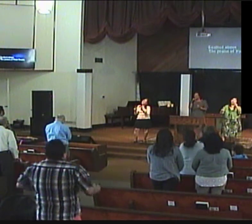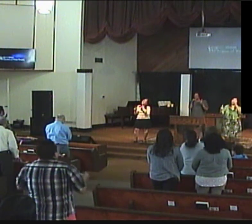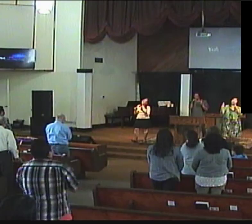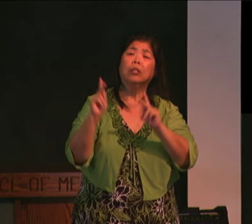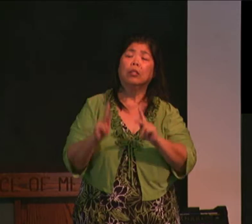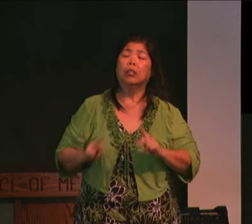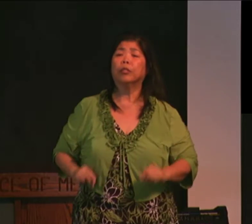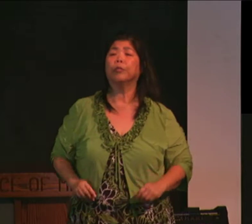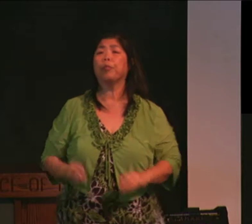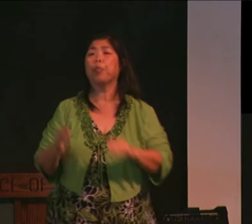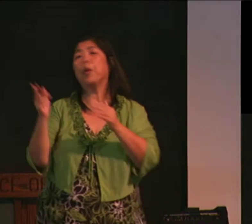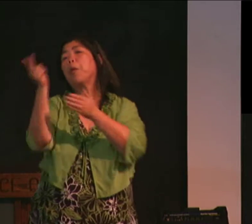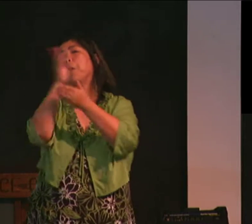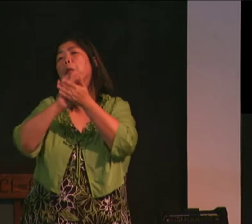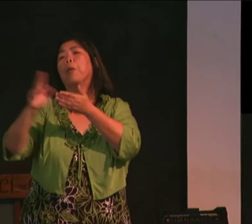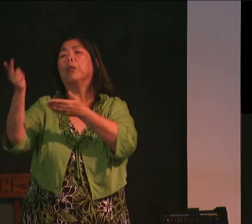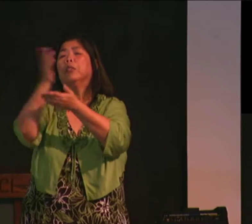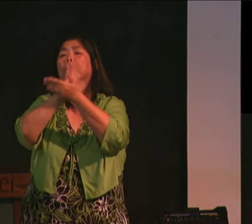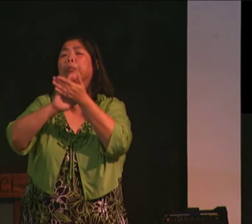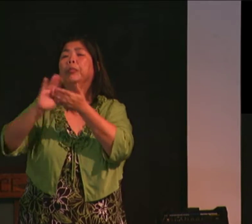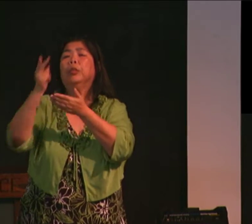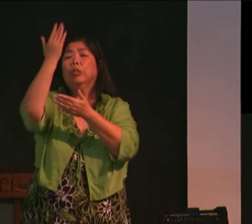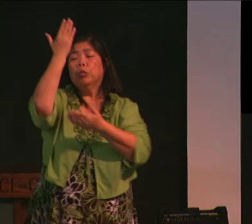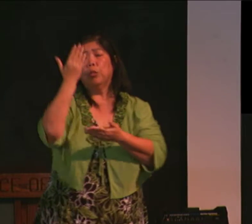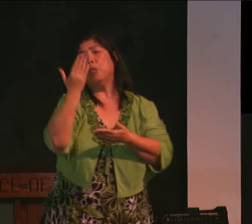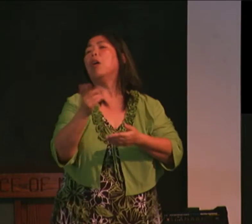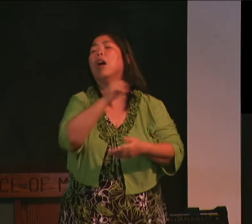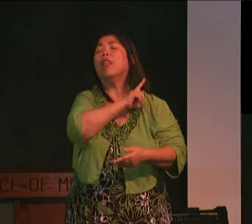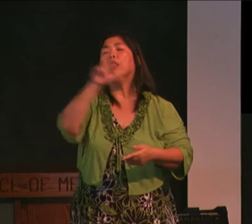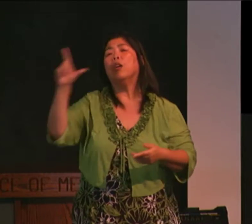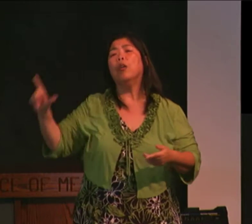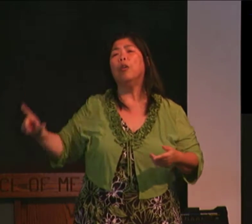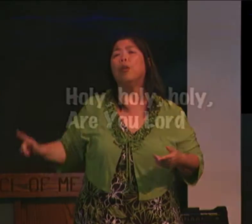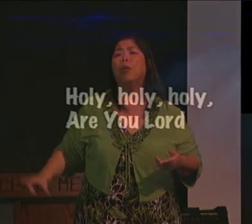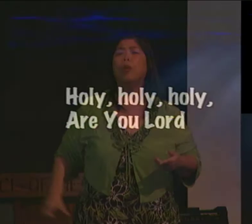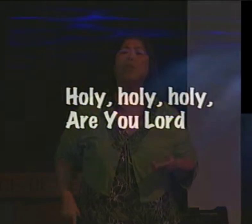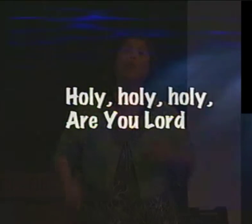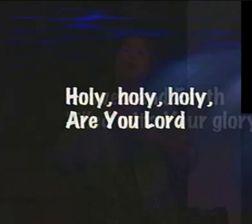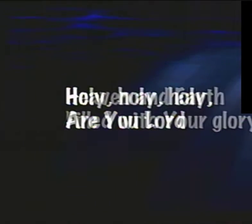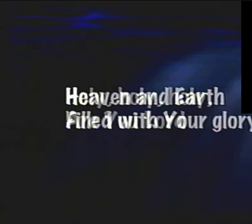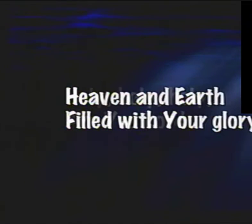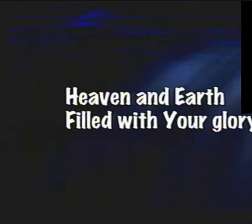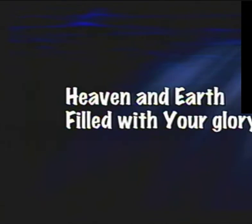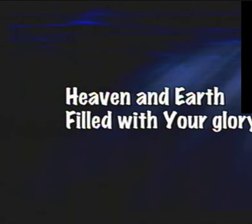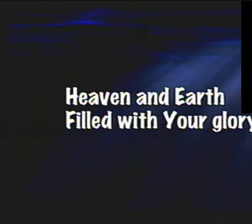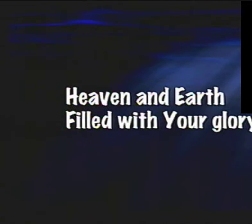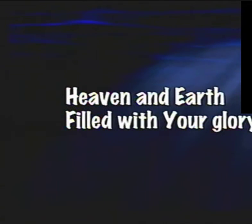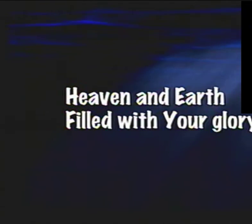people. Holy, holy, holy are you, Lord. Heaven and